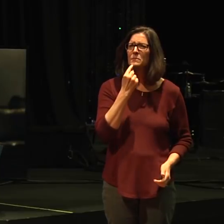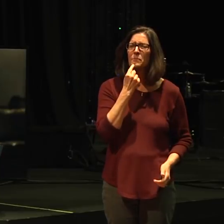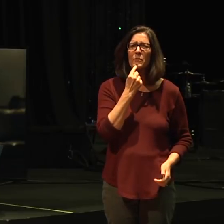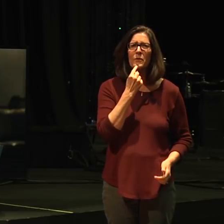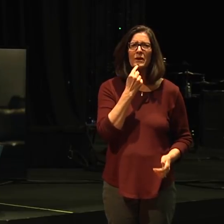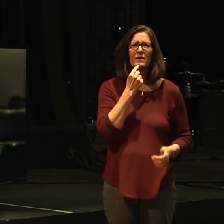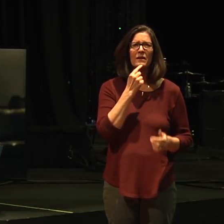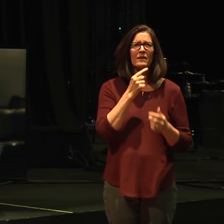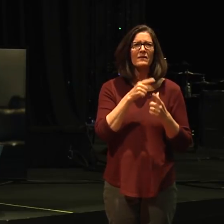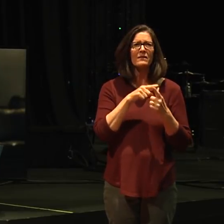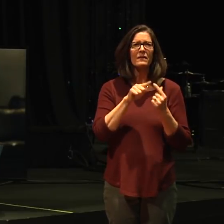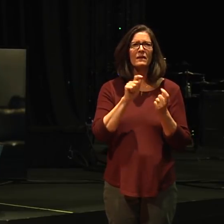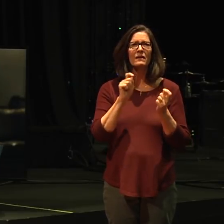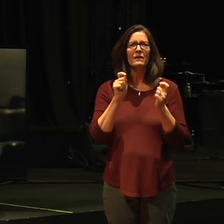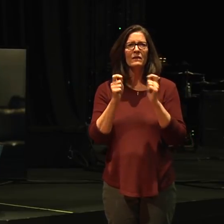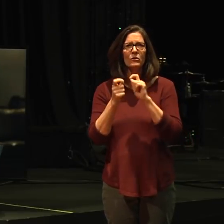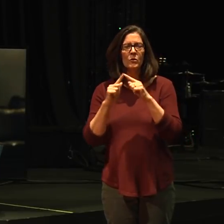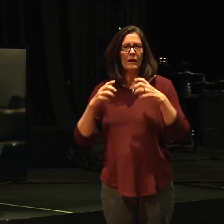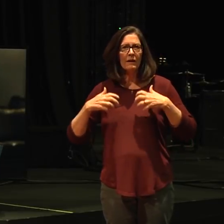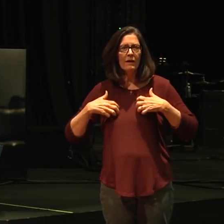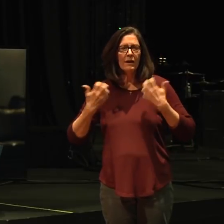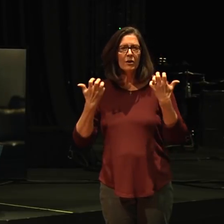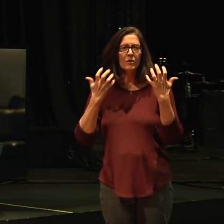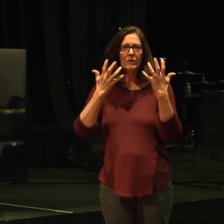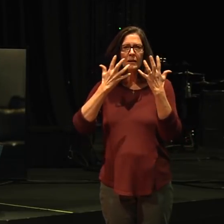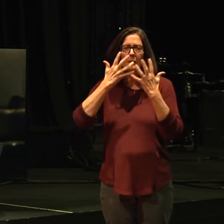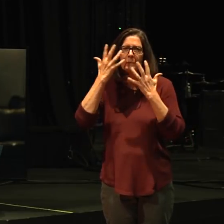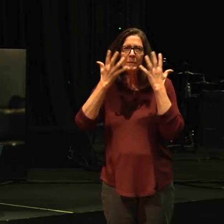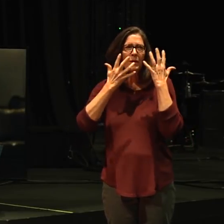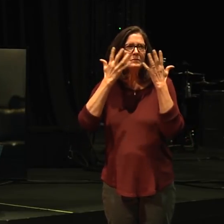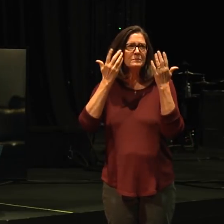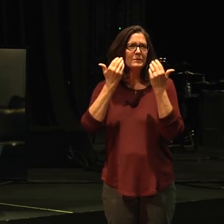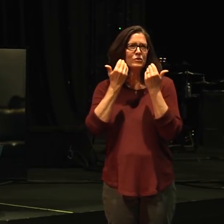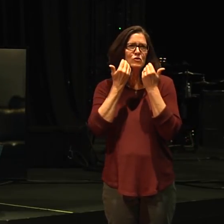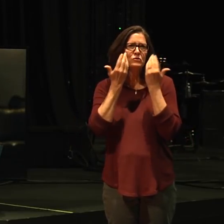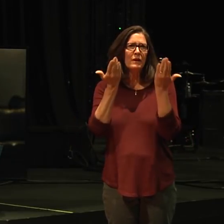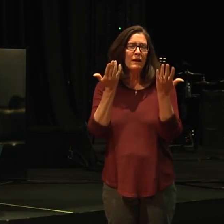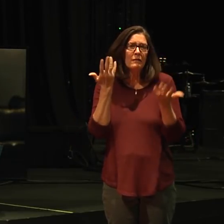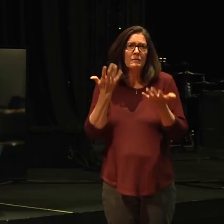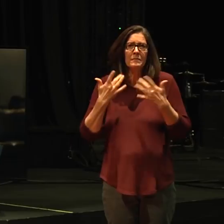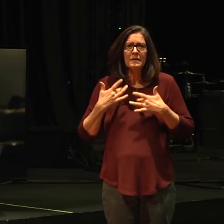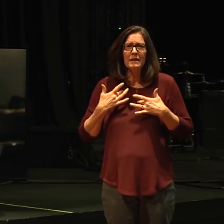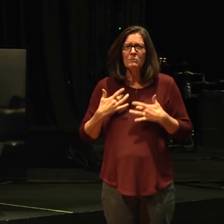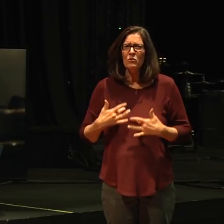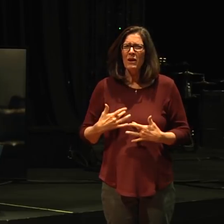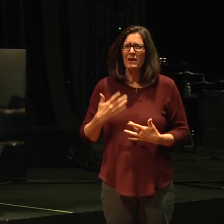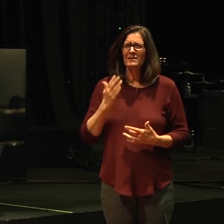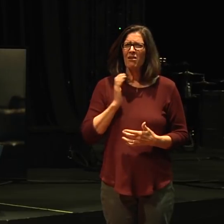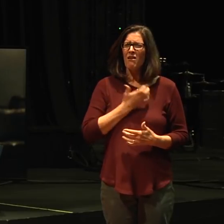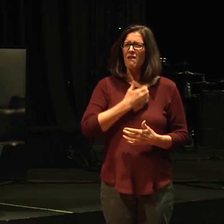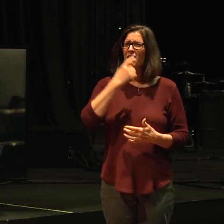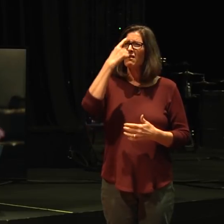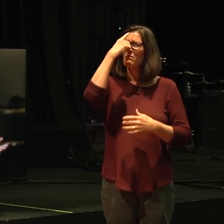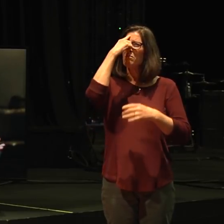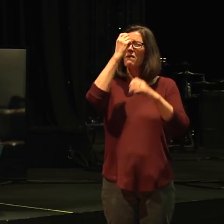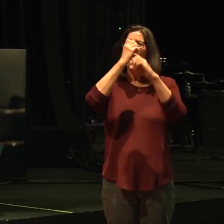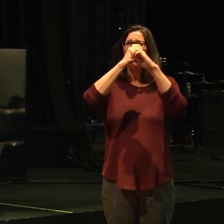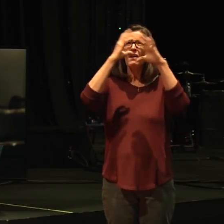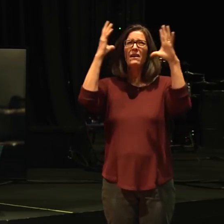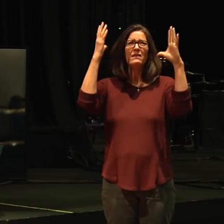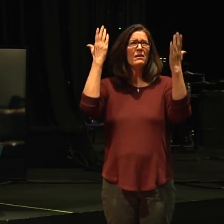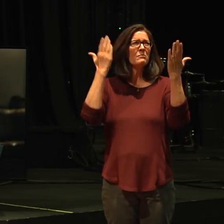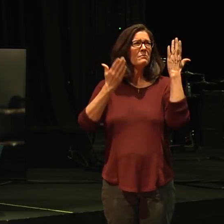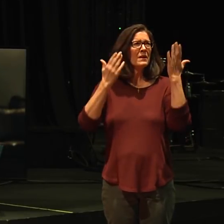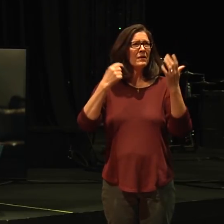to anger or embarrassment or ashamed or even depressed, because in our minds we're thinking, maybe if I had or